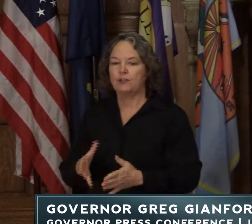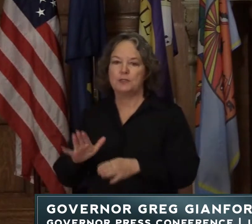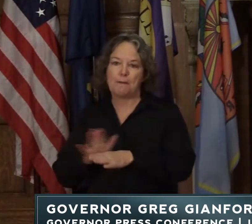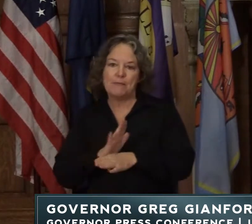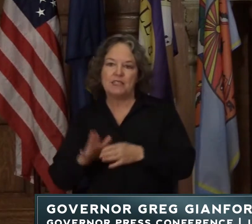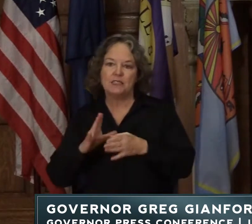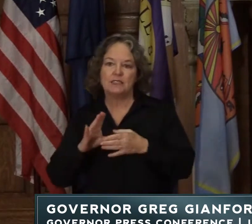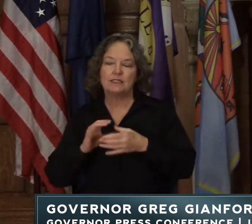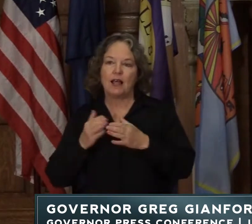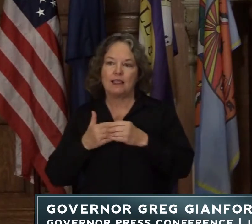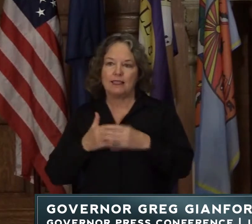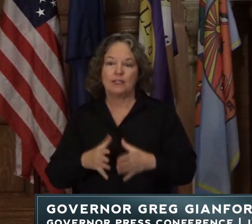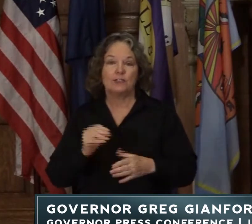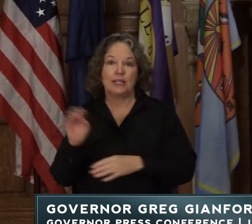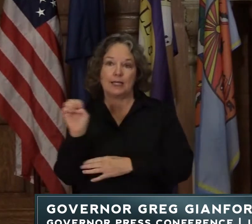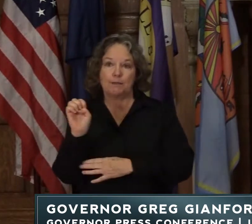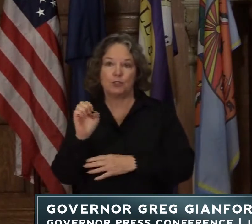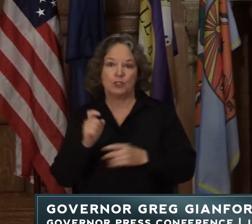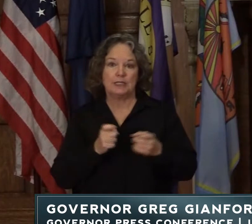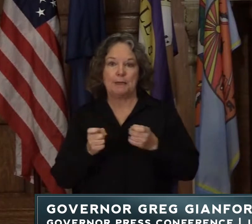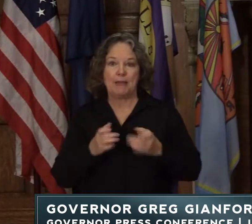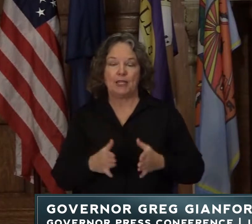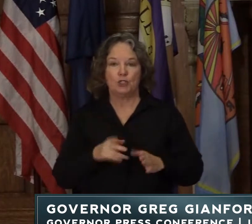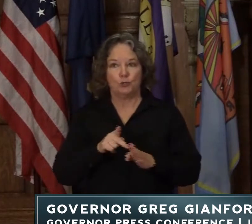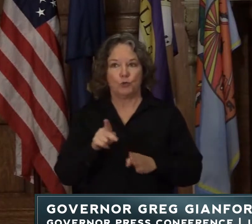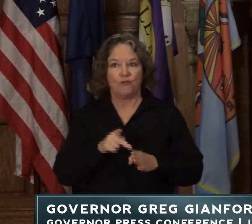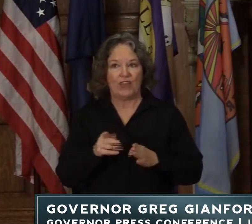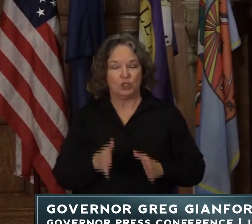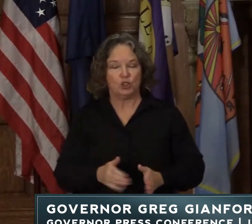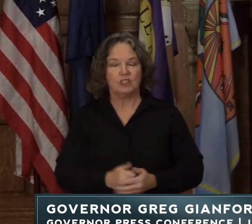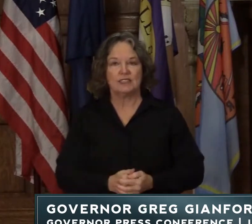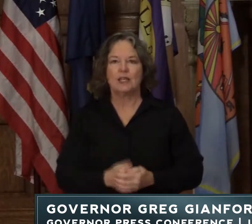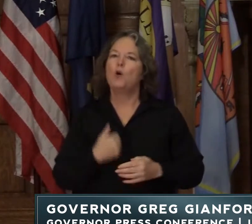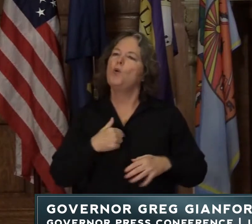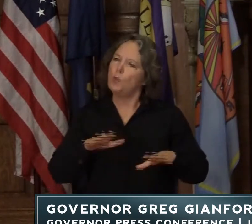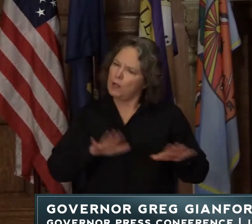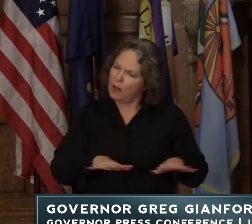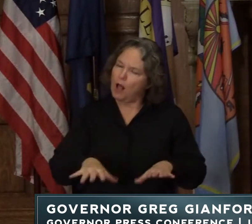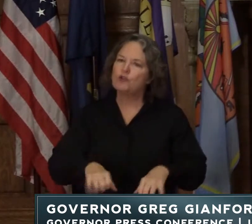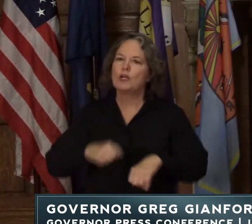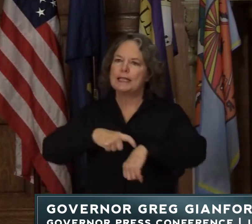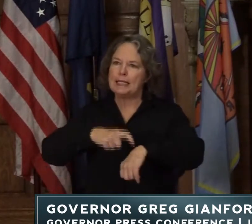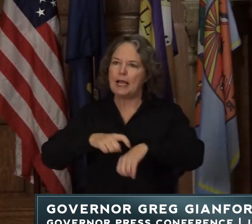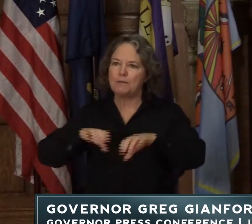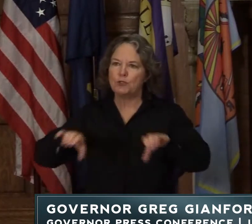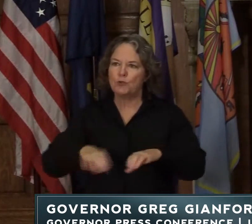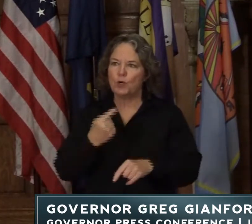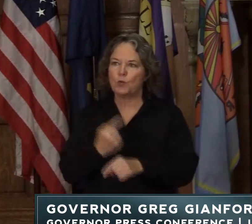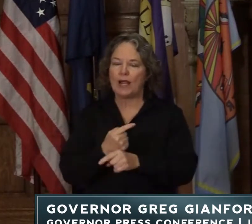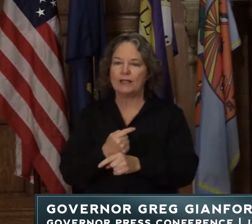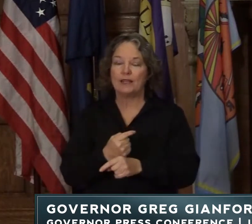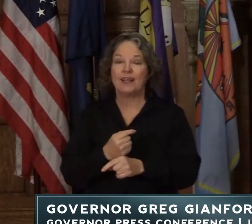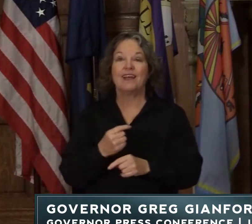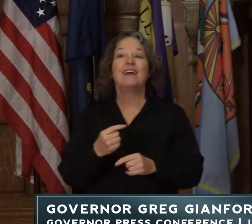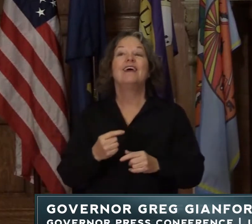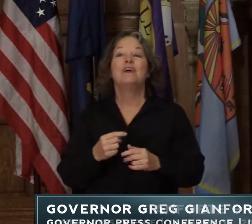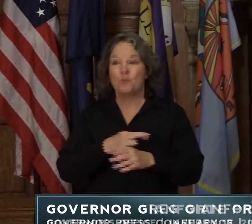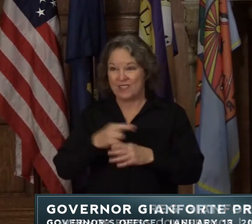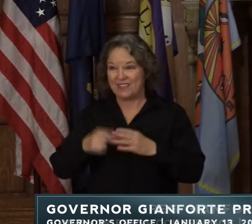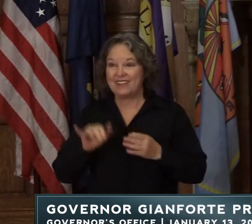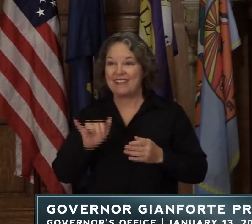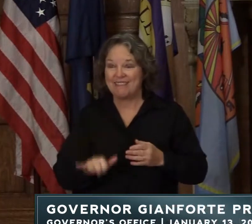leaders and emergency management professionals. We took the time to get this right. As a result of that deliberate review